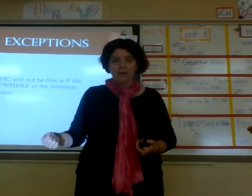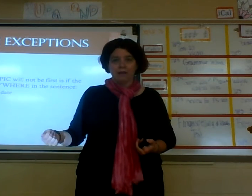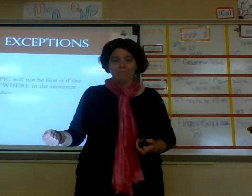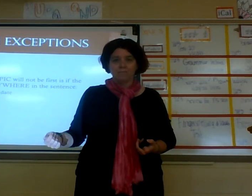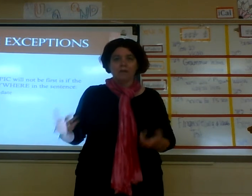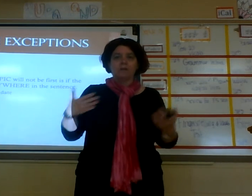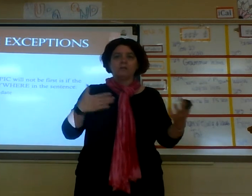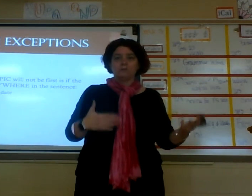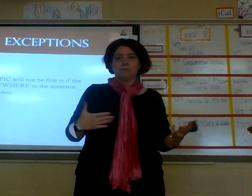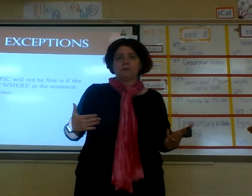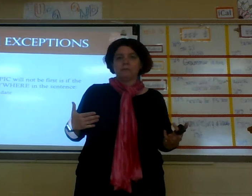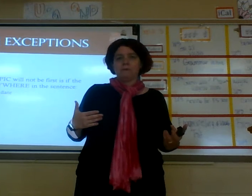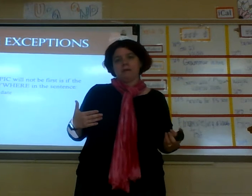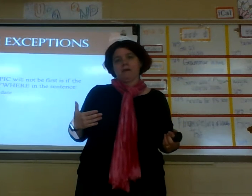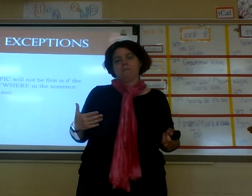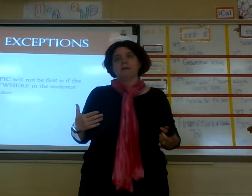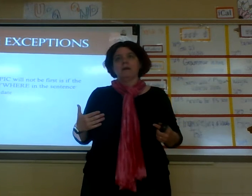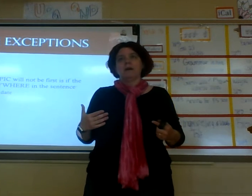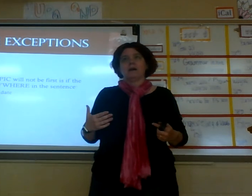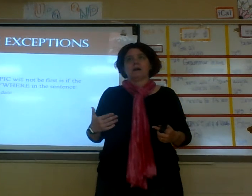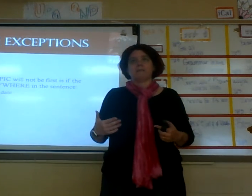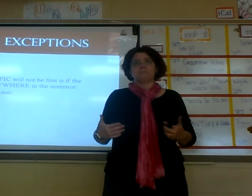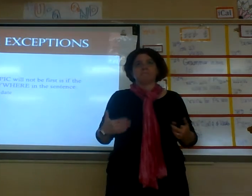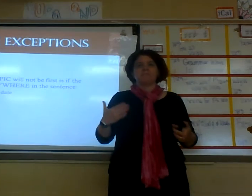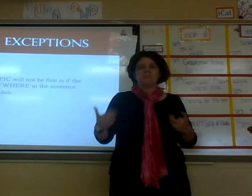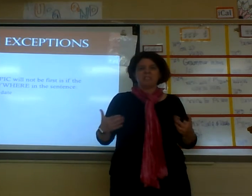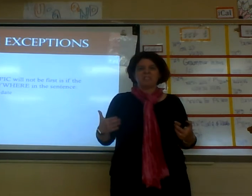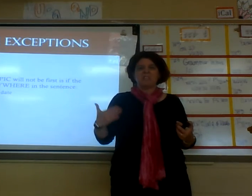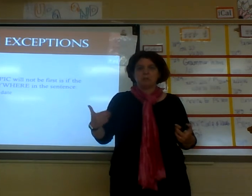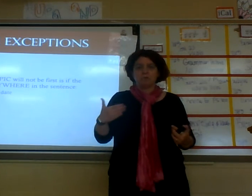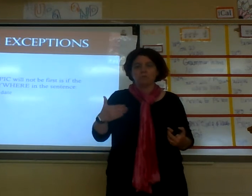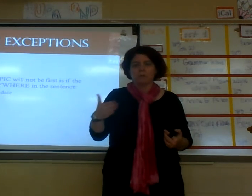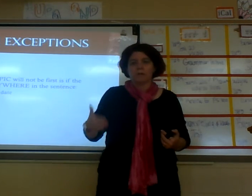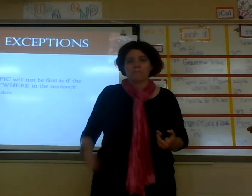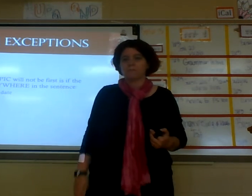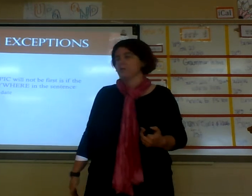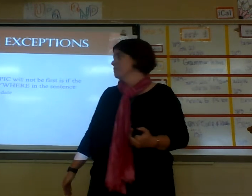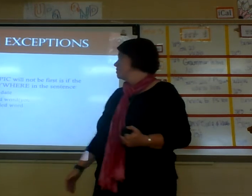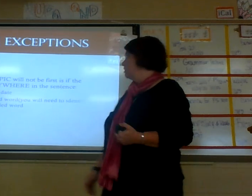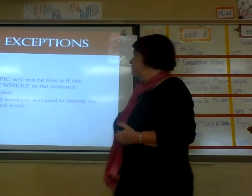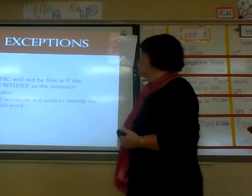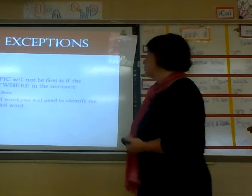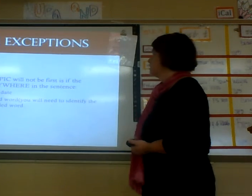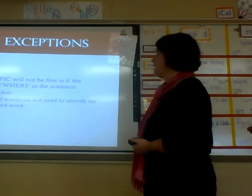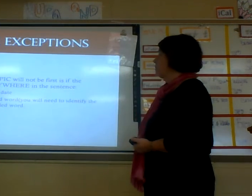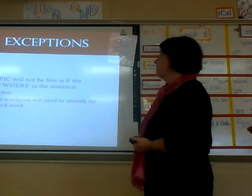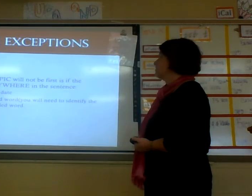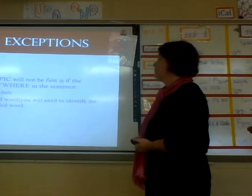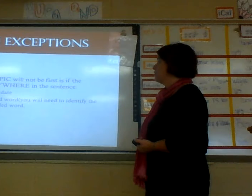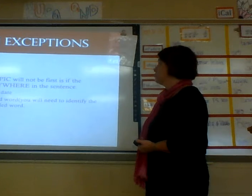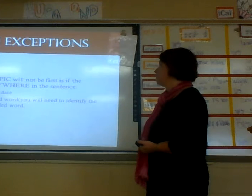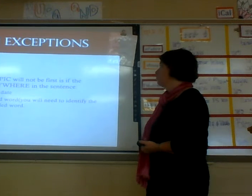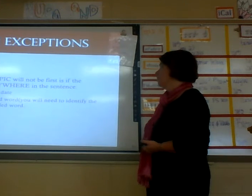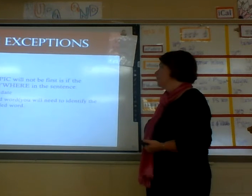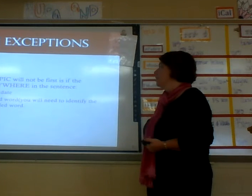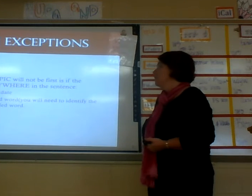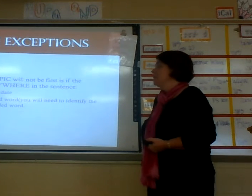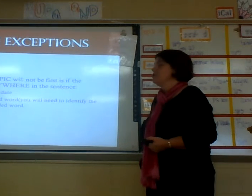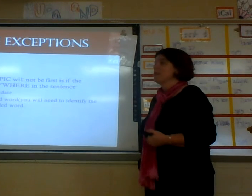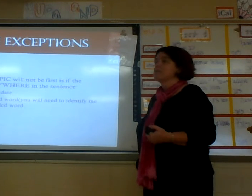Friday, 2:30 p.m. Different things like that, those would come first. If it's the topic is a fingerspelled word, you need to